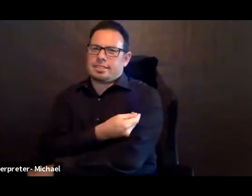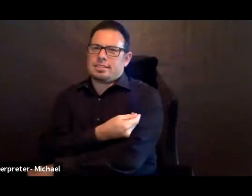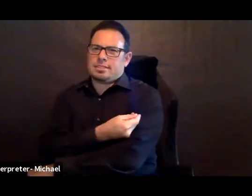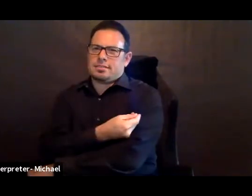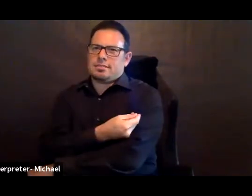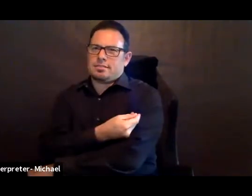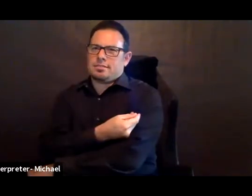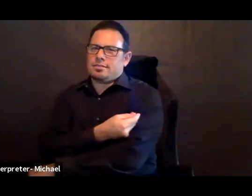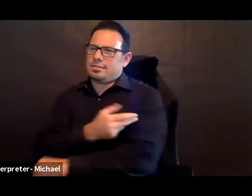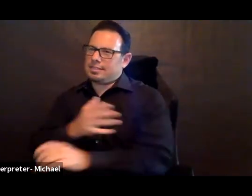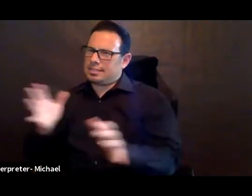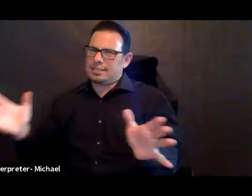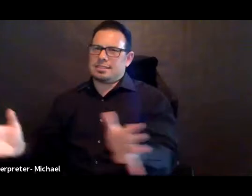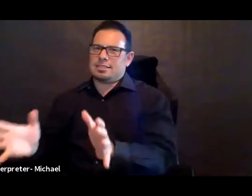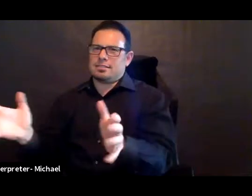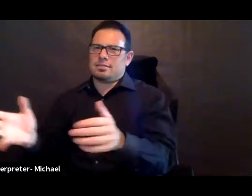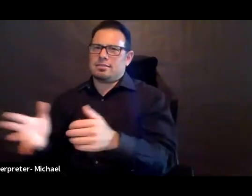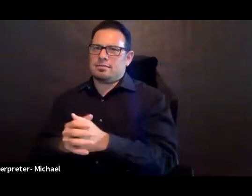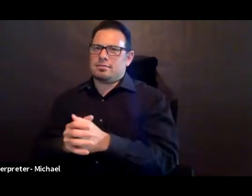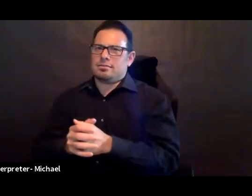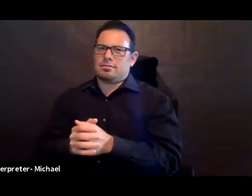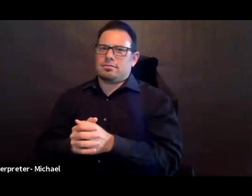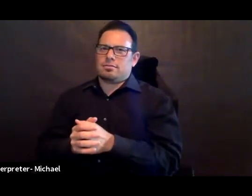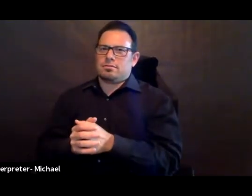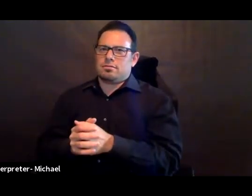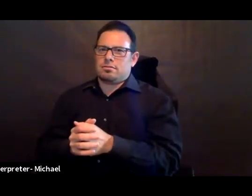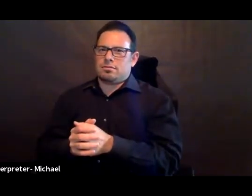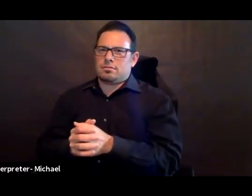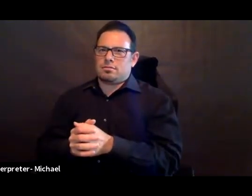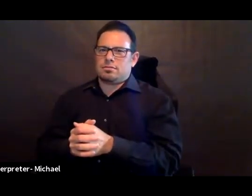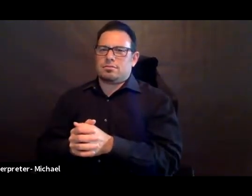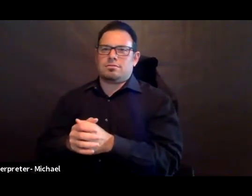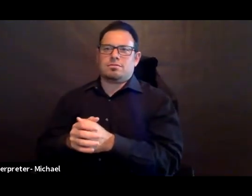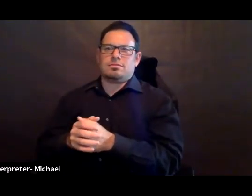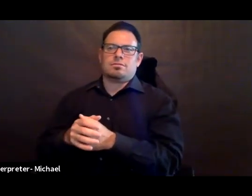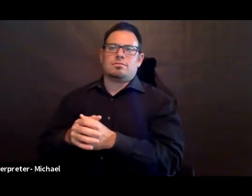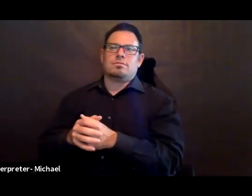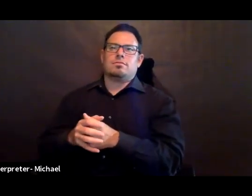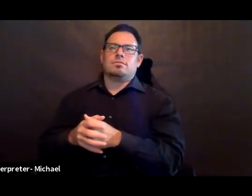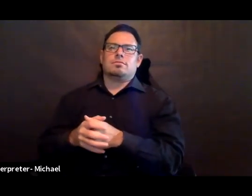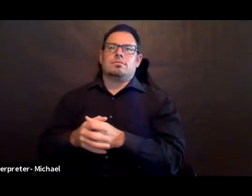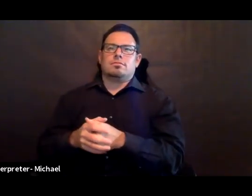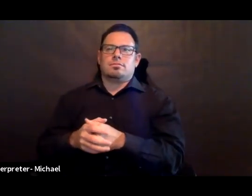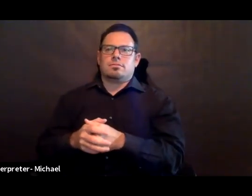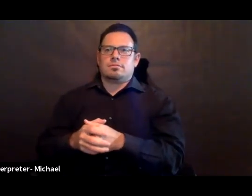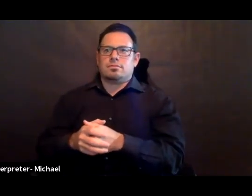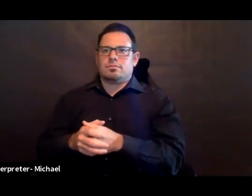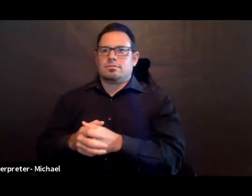transmission overall, and that is a time urgent matter,